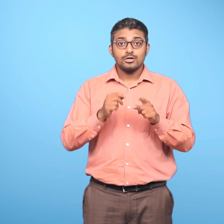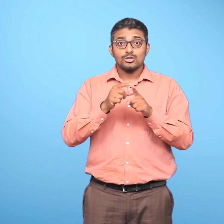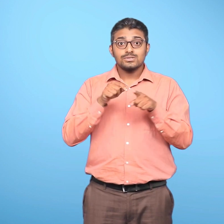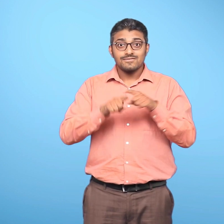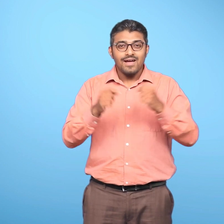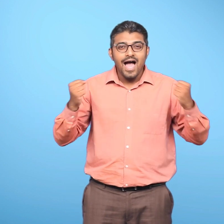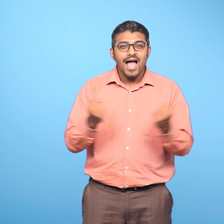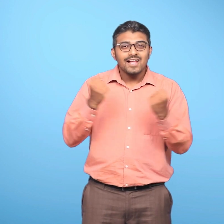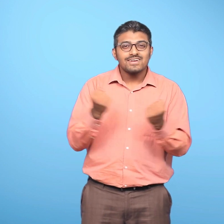Activity 6.